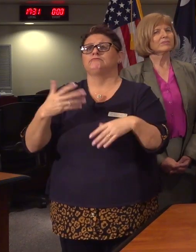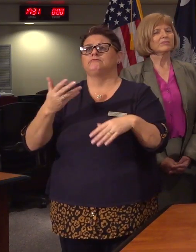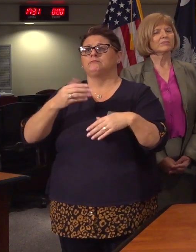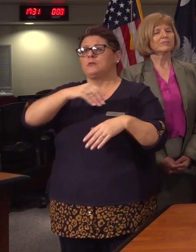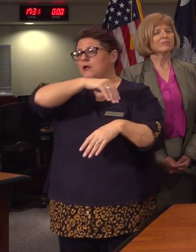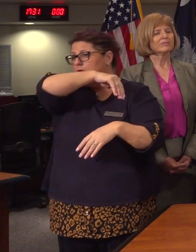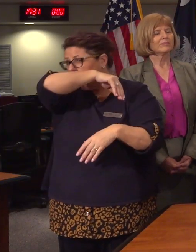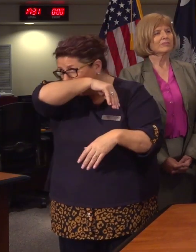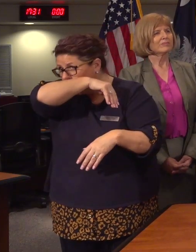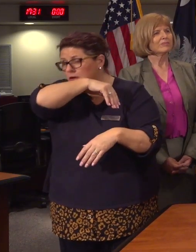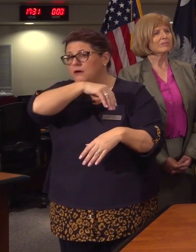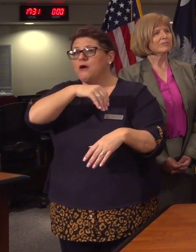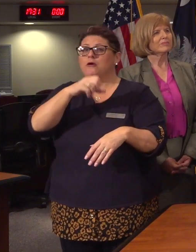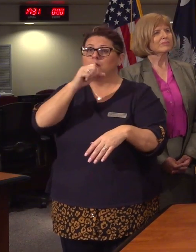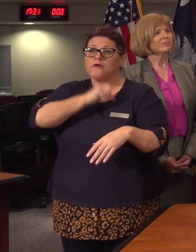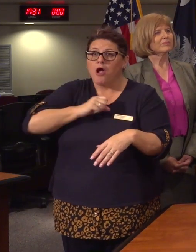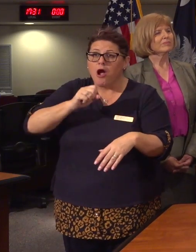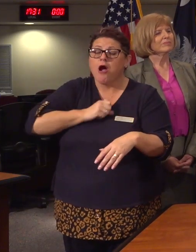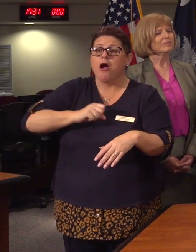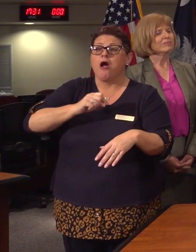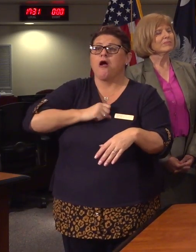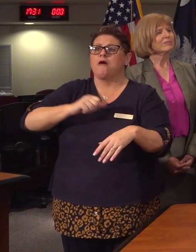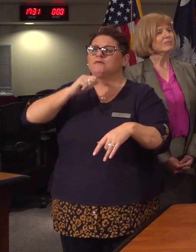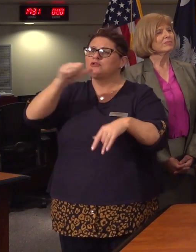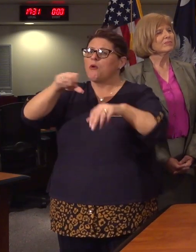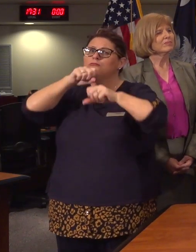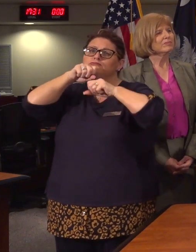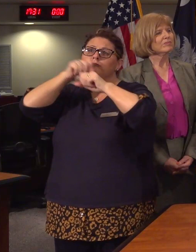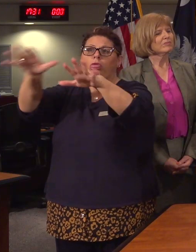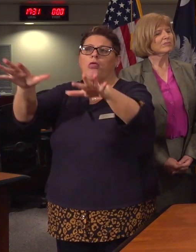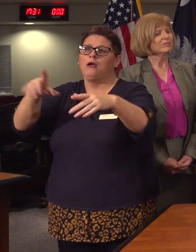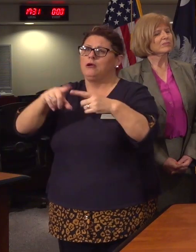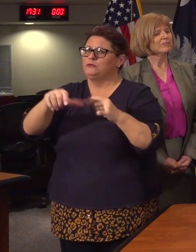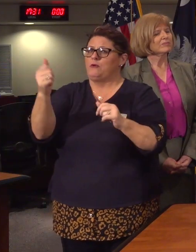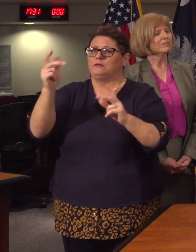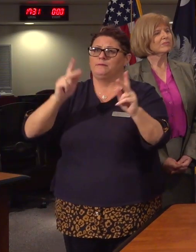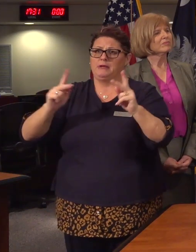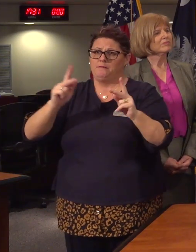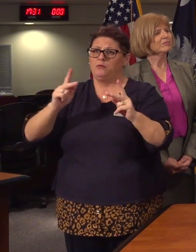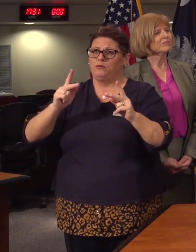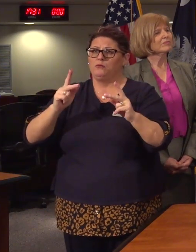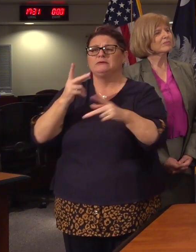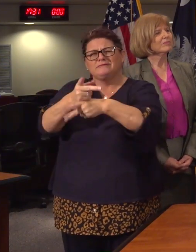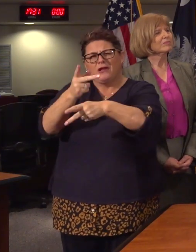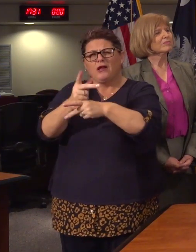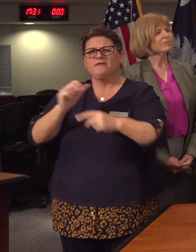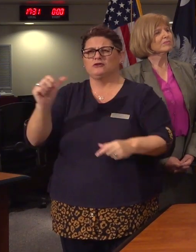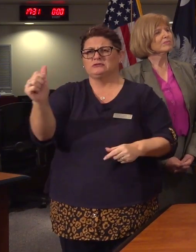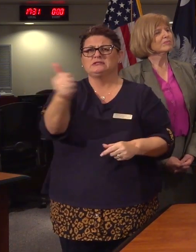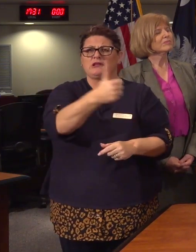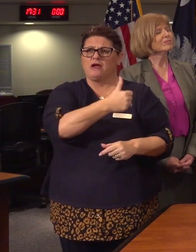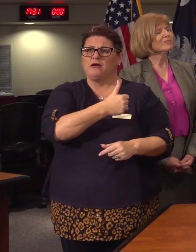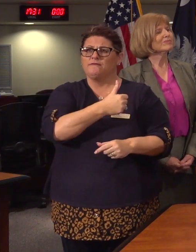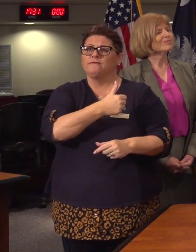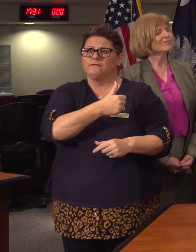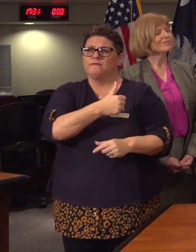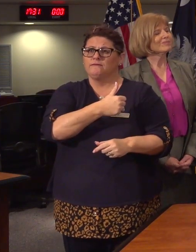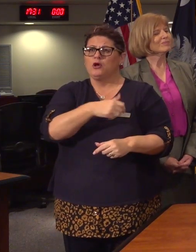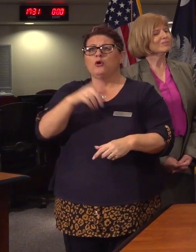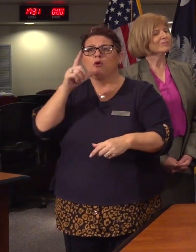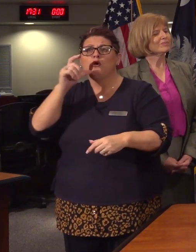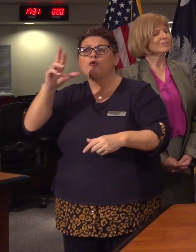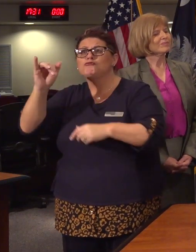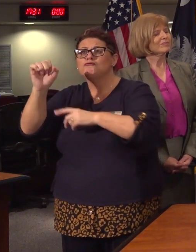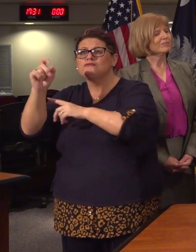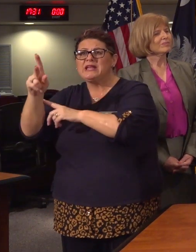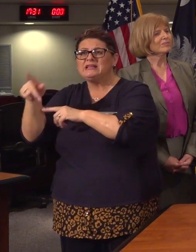covering your mouth when you cough. Again, each of us can do our part to protect those who are at risk of more severe